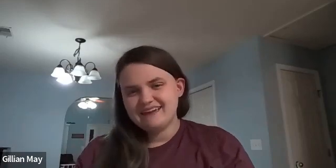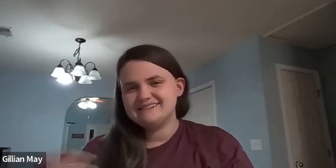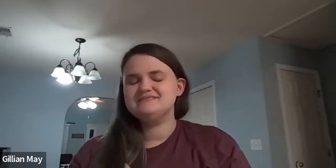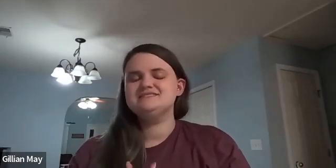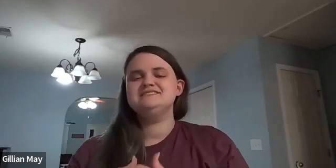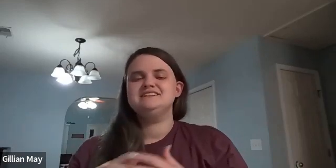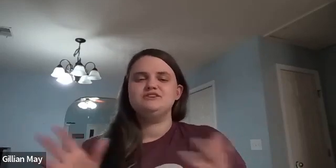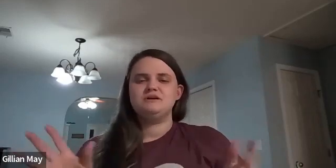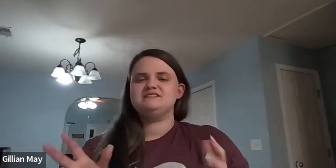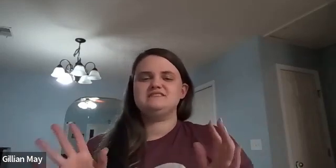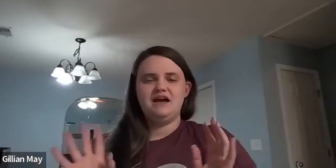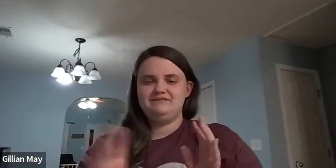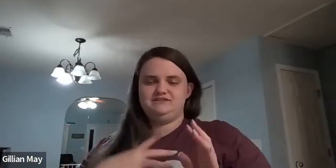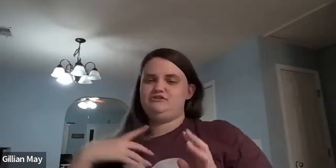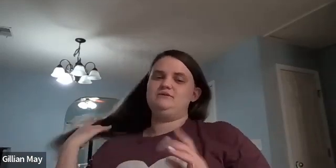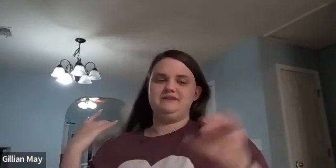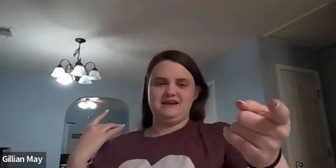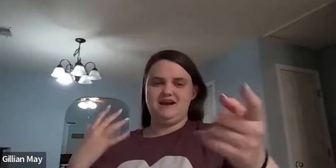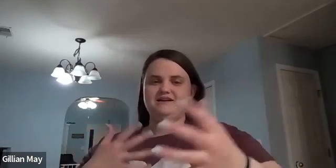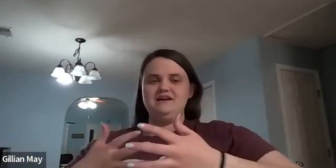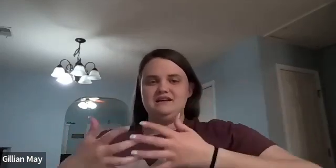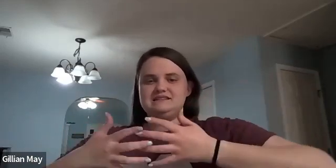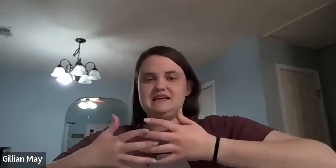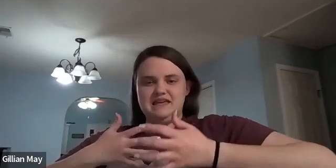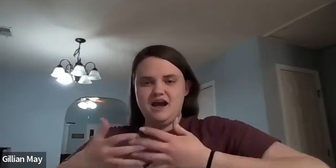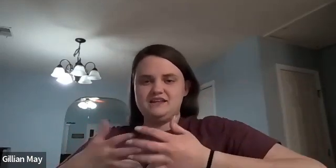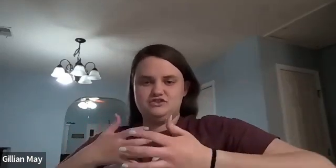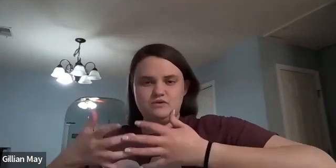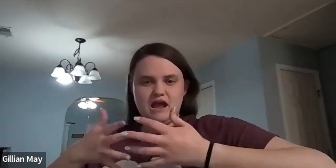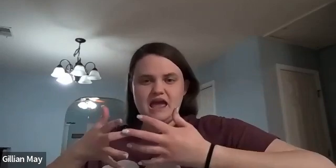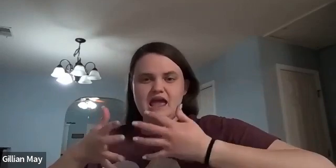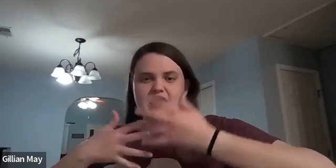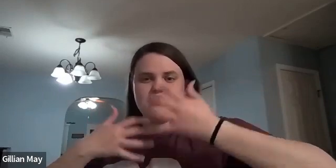Gray is gray. Oh yeah, it's like it's gray.